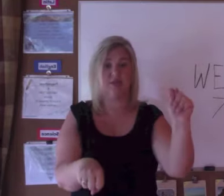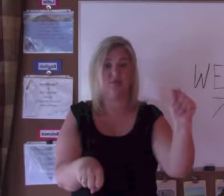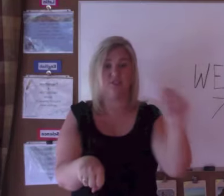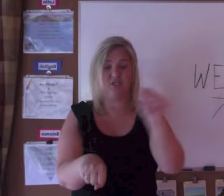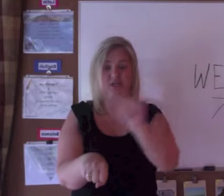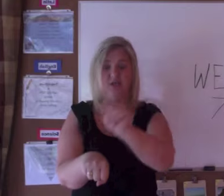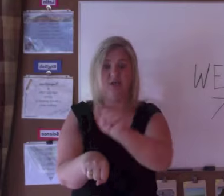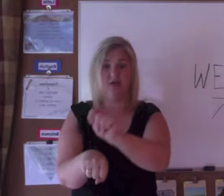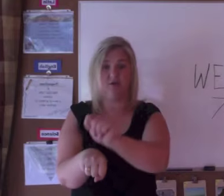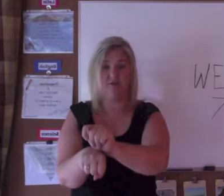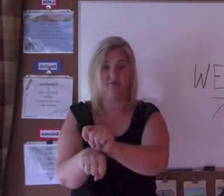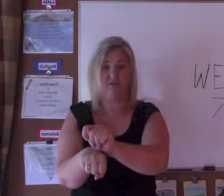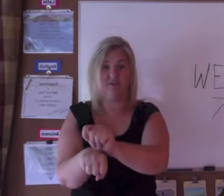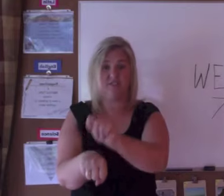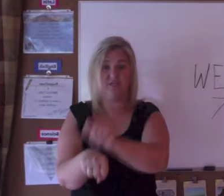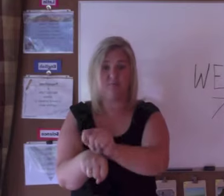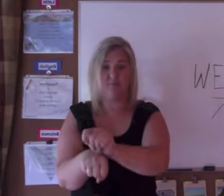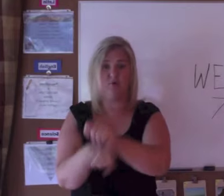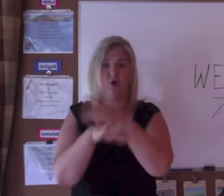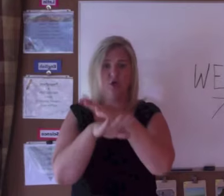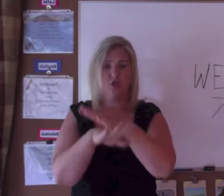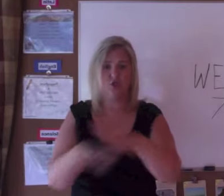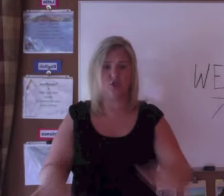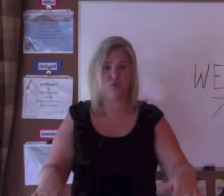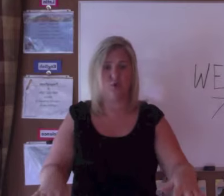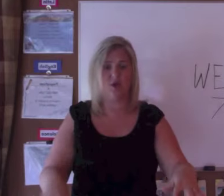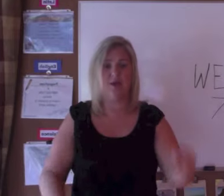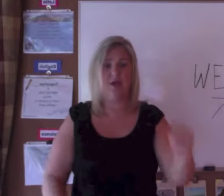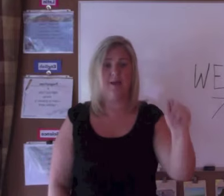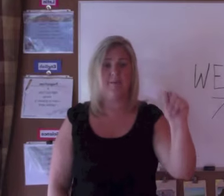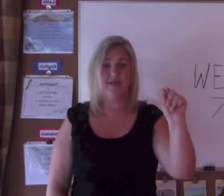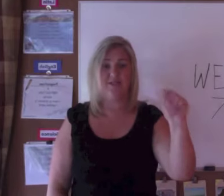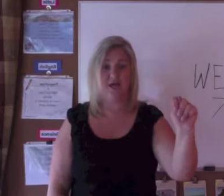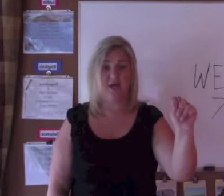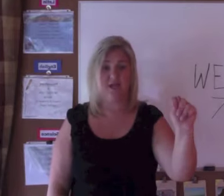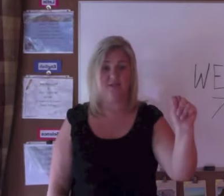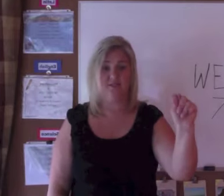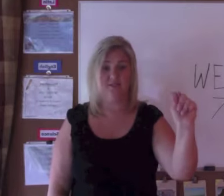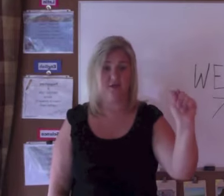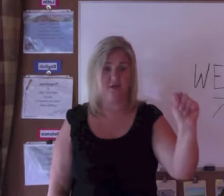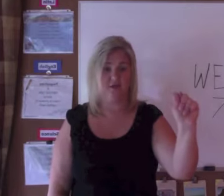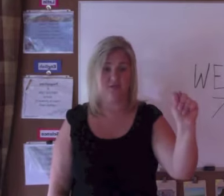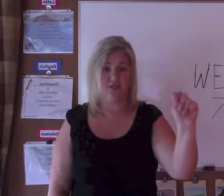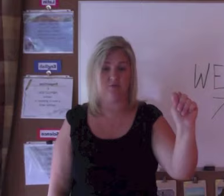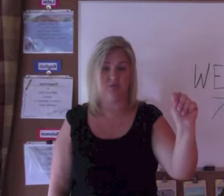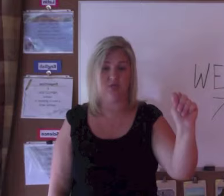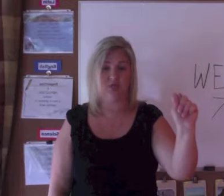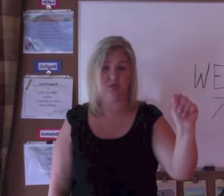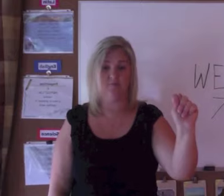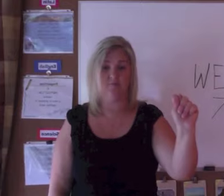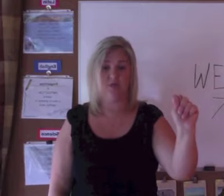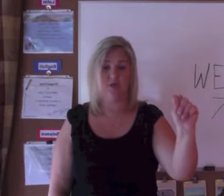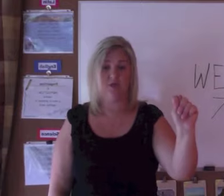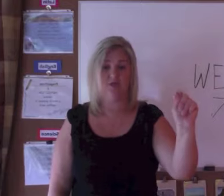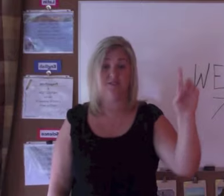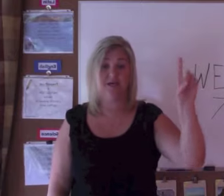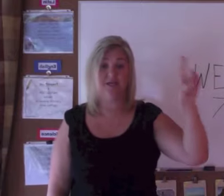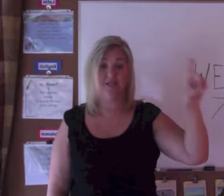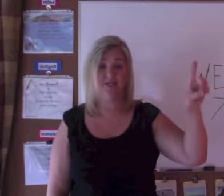language T on your fist. Temple destroyed by Titus, another sign language T.